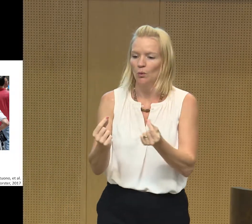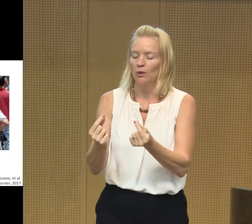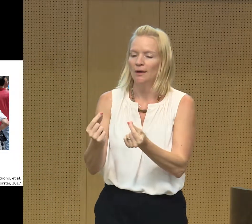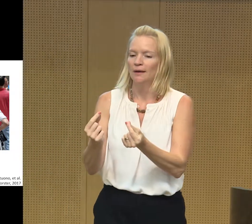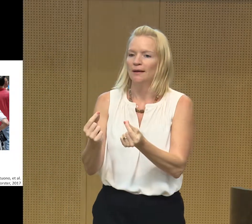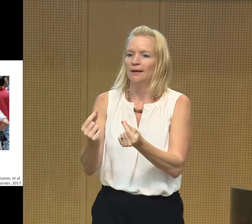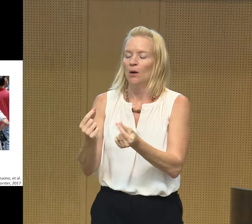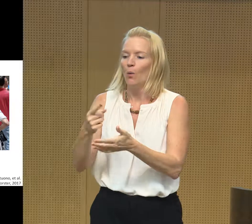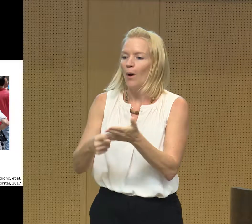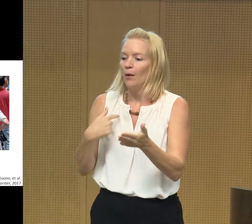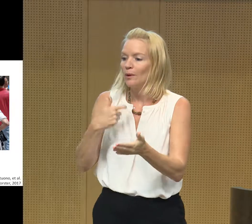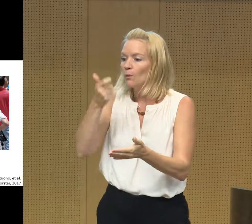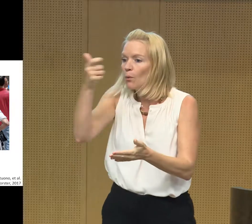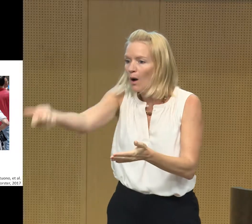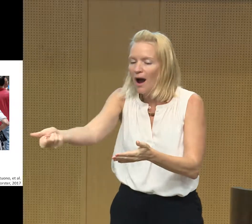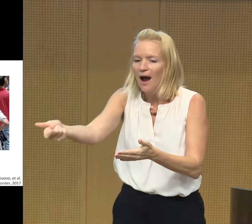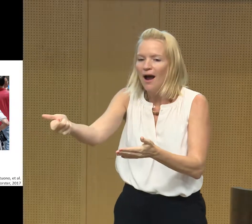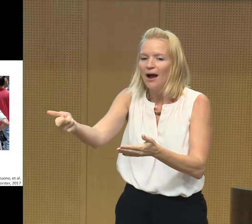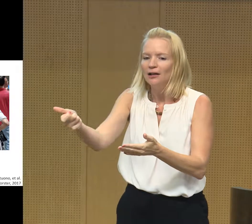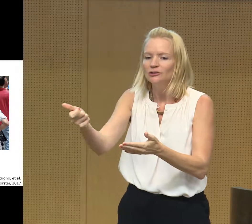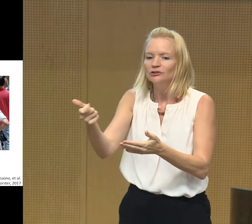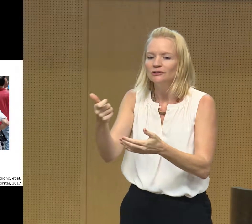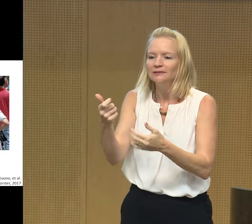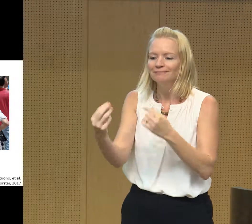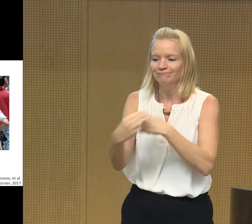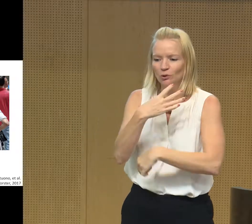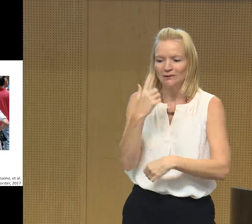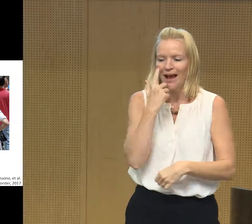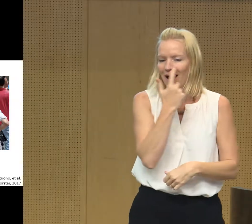I want to use when we're watching sign language.